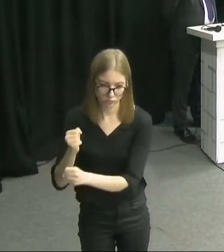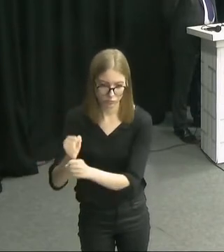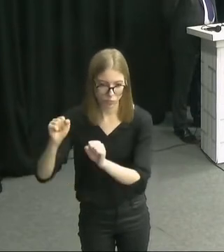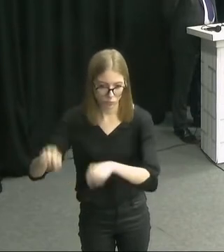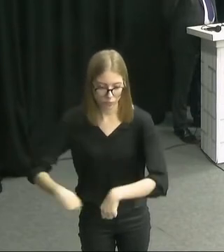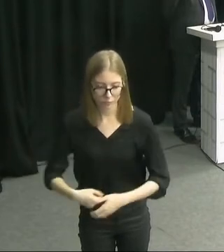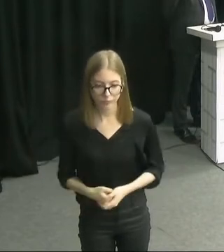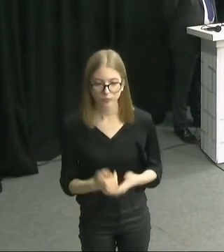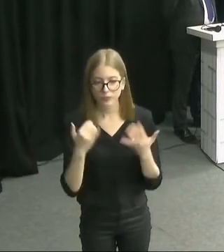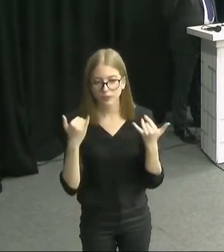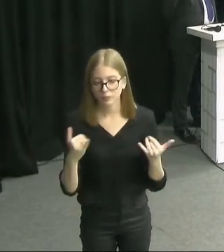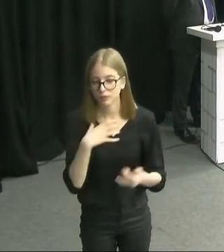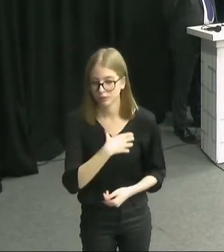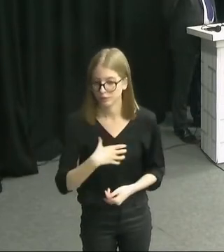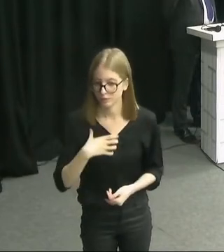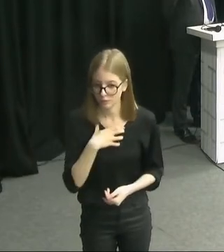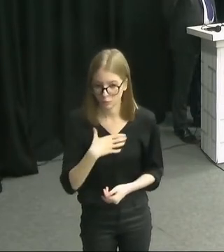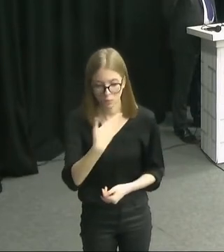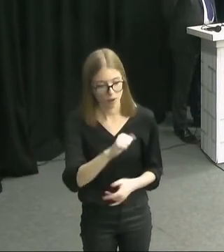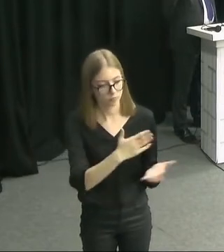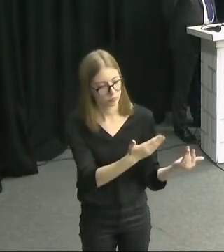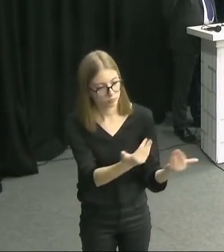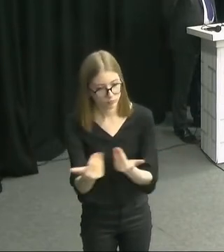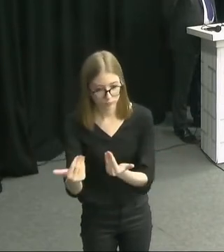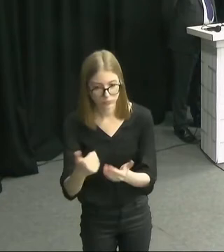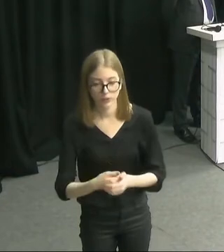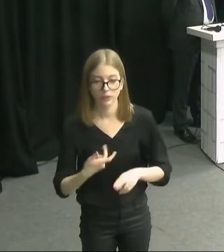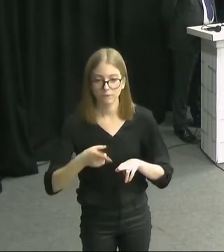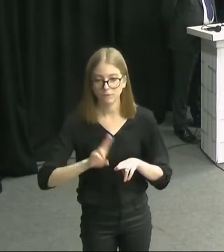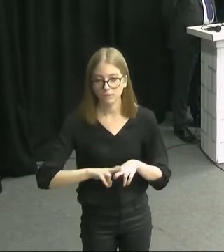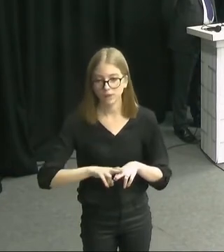is extremely important. We need more interdisciplinary programs,